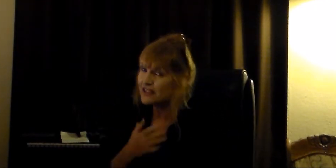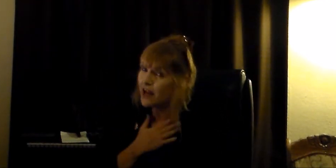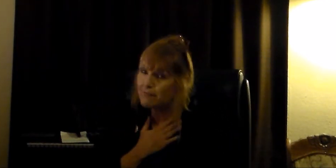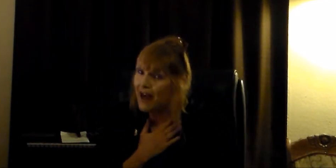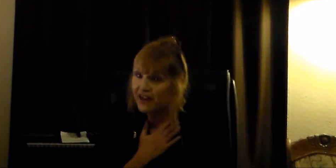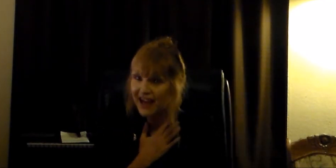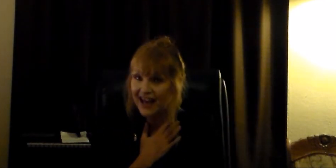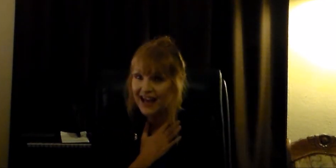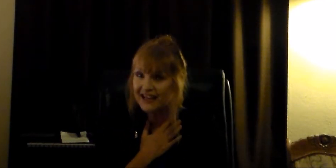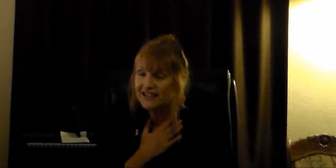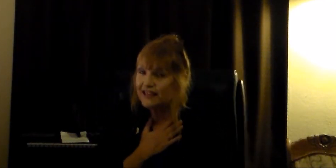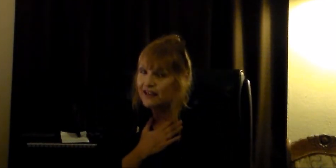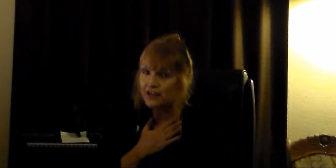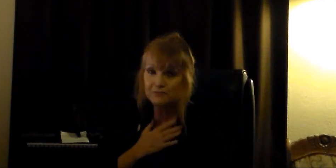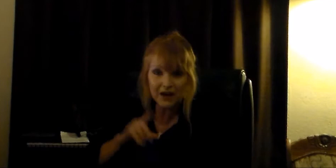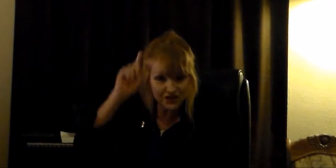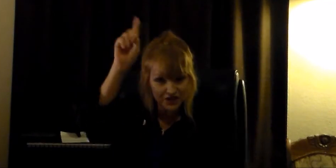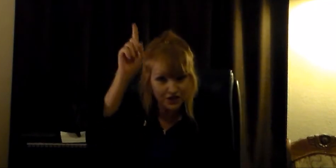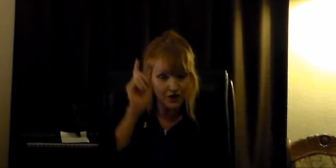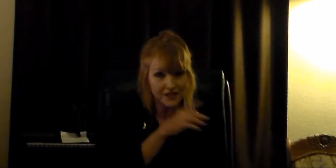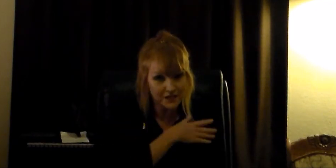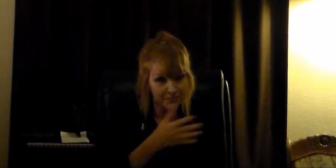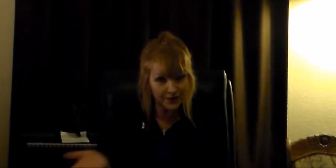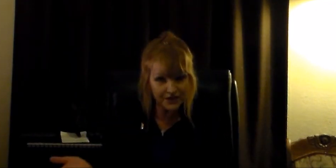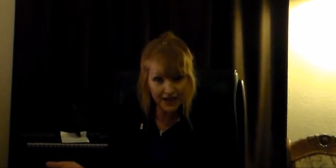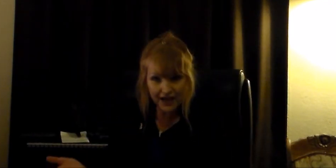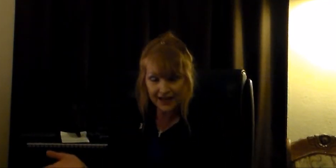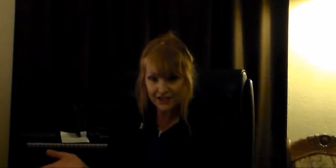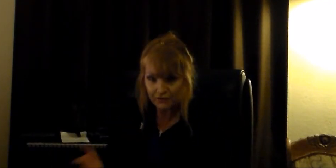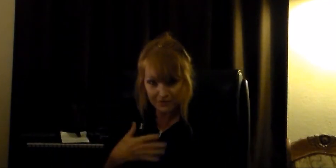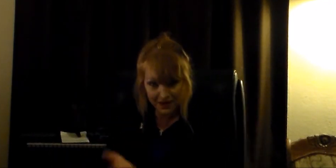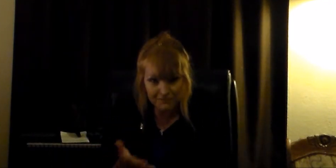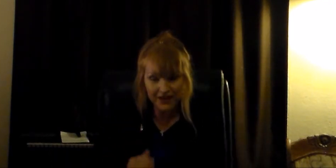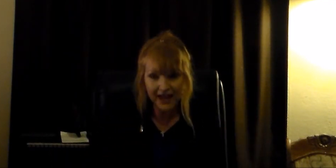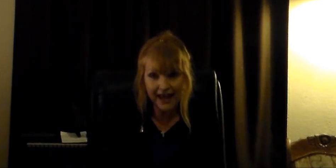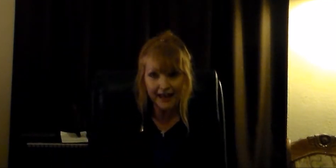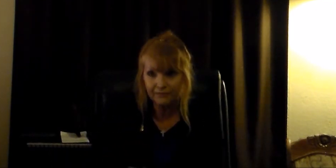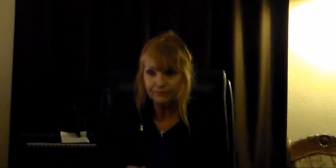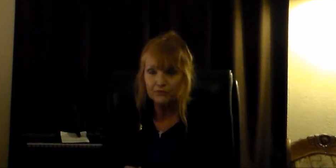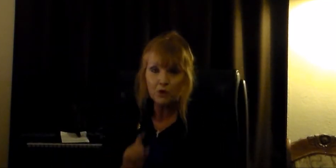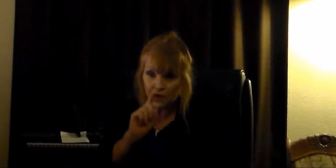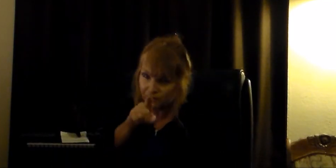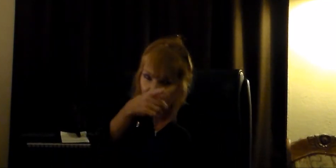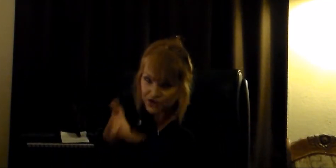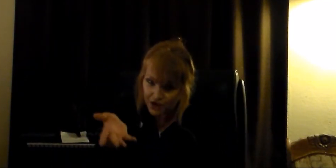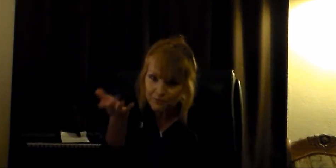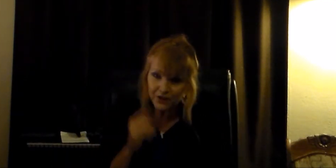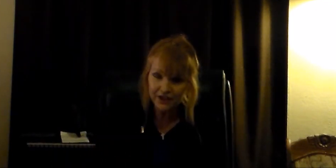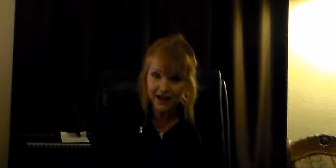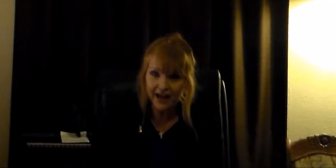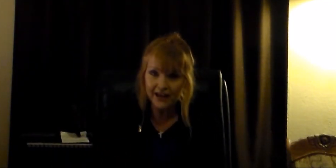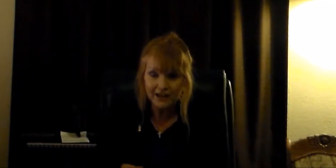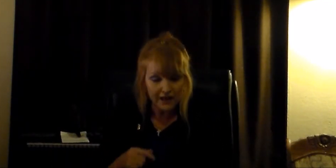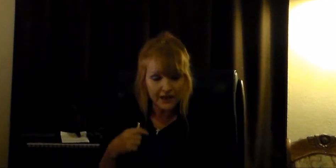not about us. It's about Jesus Christ's birthday. So remember that. What if it was your birthday?